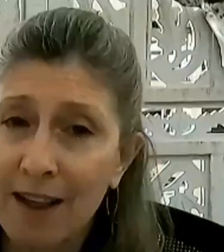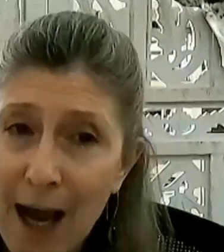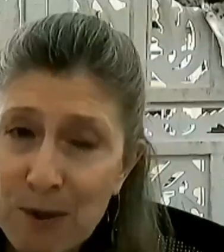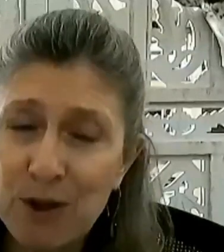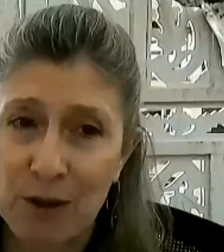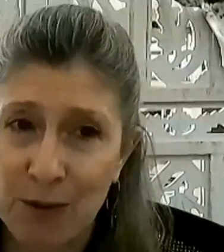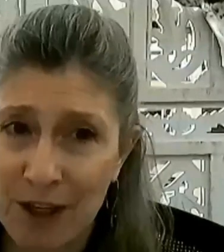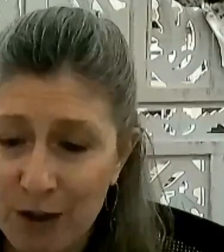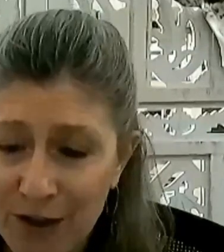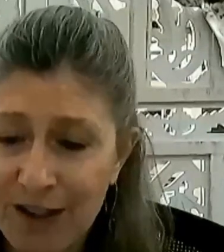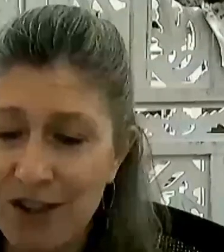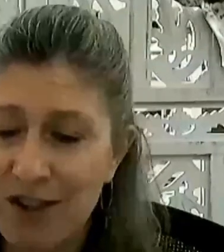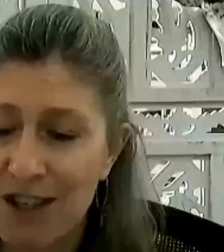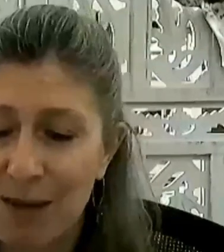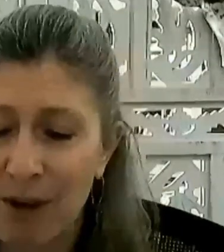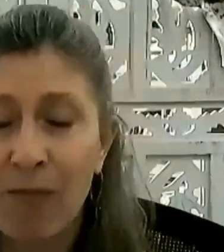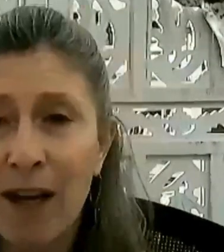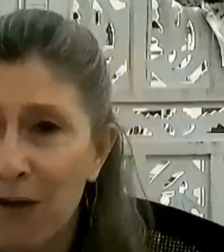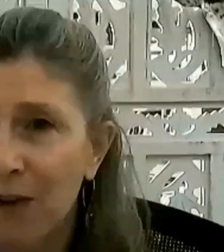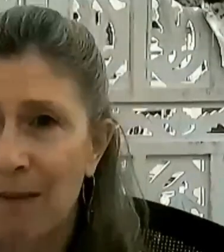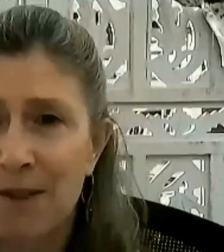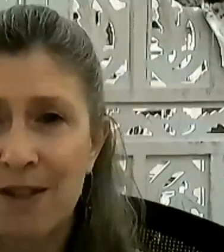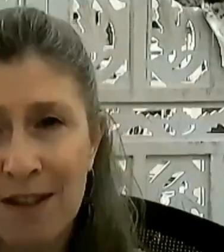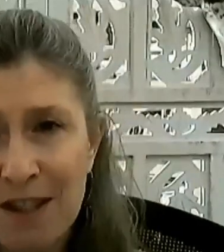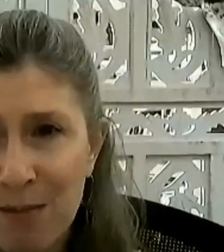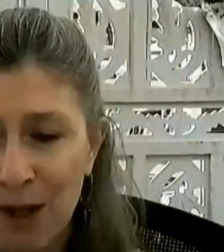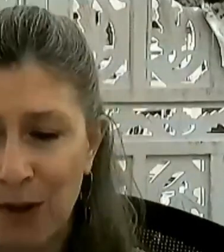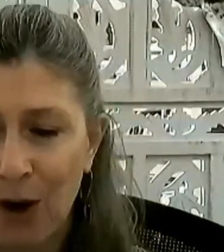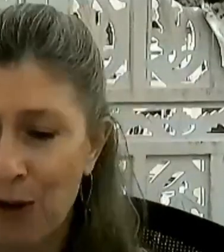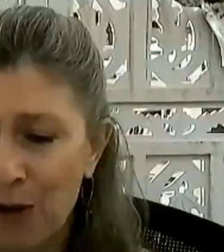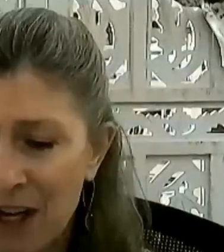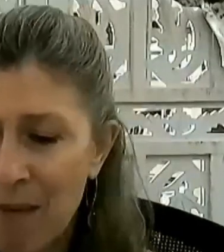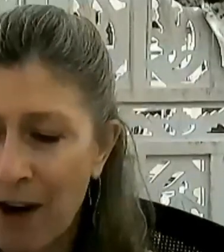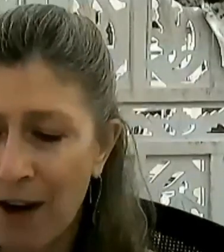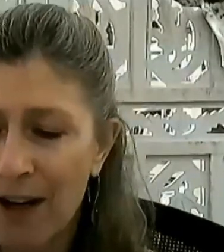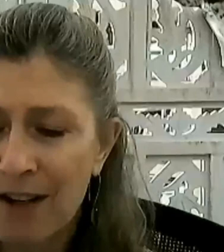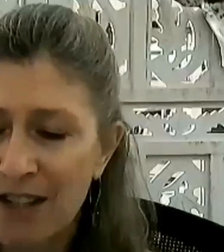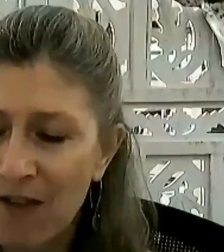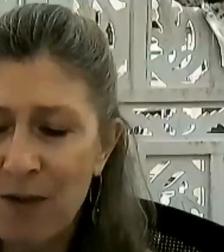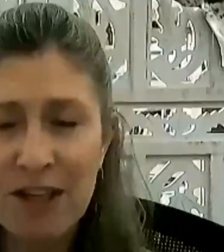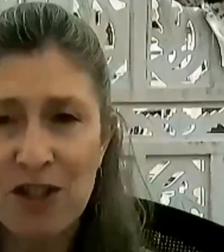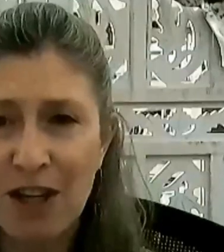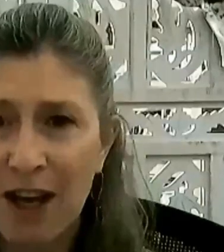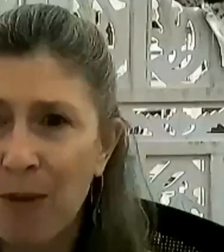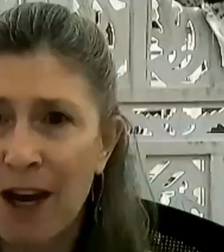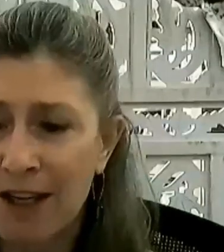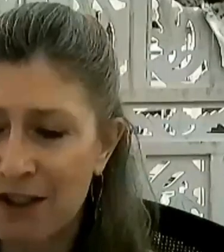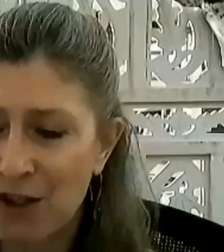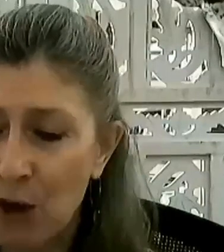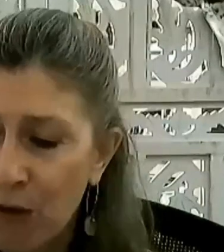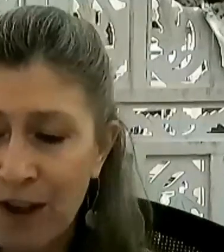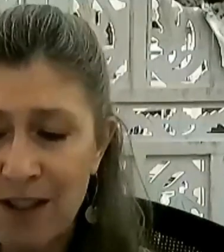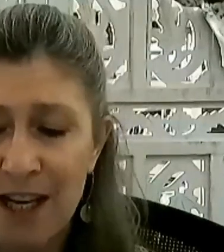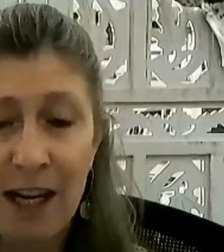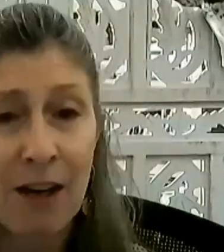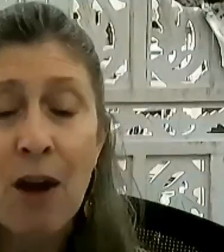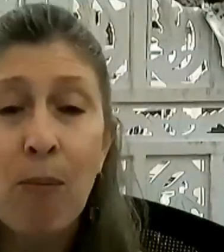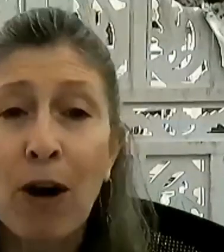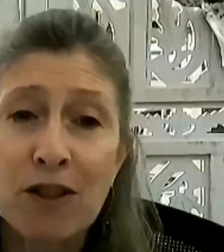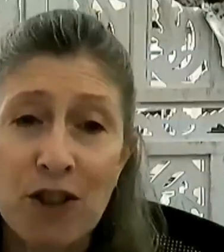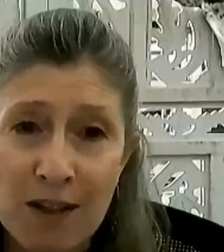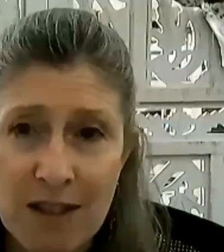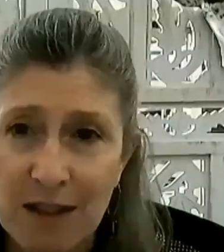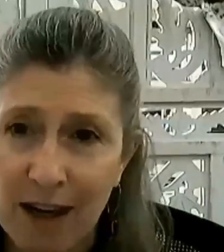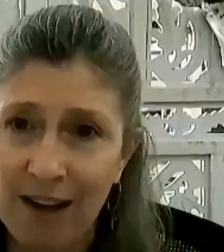People like the capture and reintroduction team of Mike Phillips, Doug Smith, Carter Niemeyer, Dave Meach, Ed Bangs, Joe